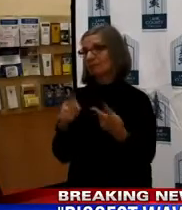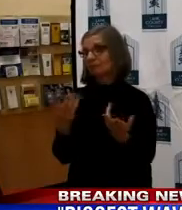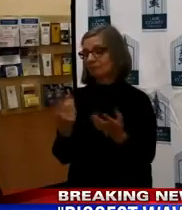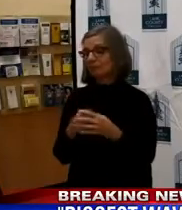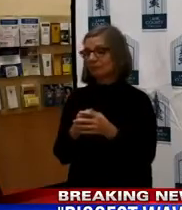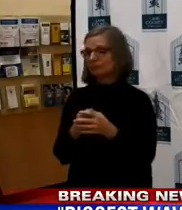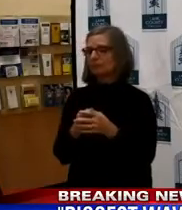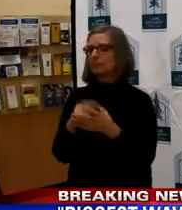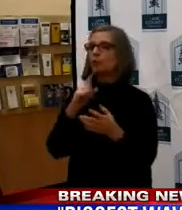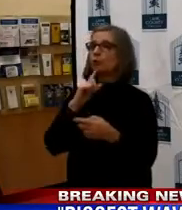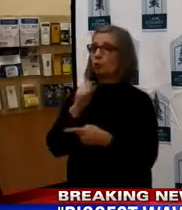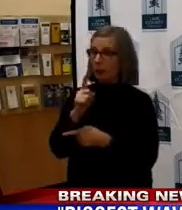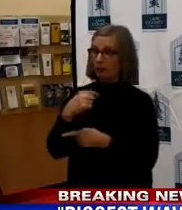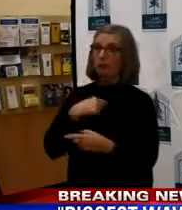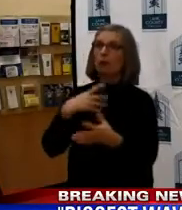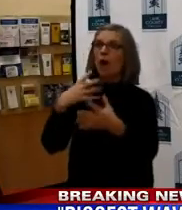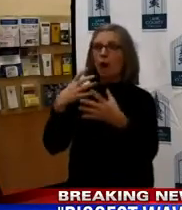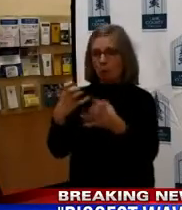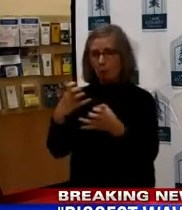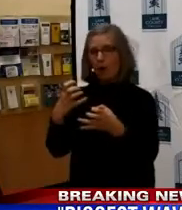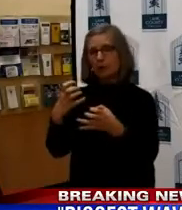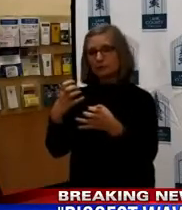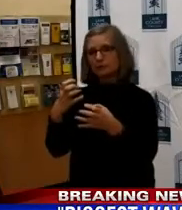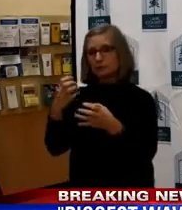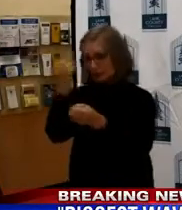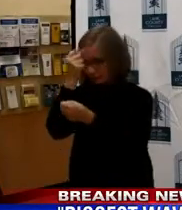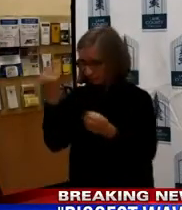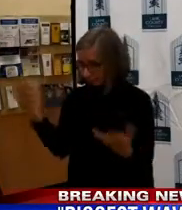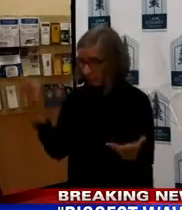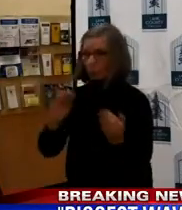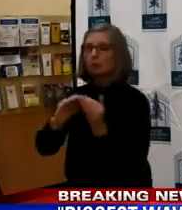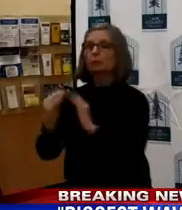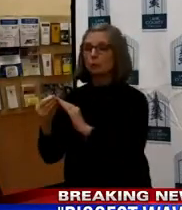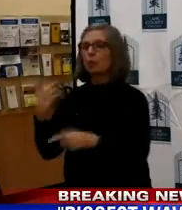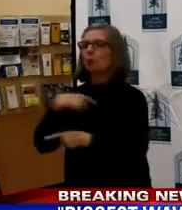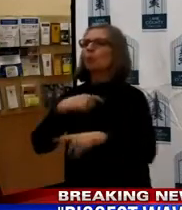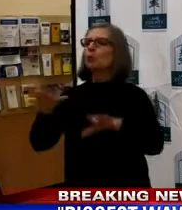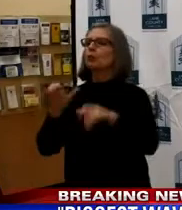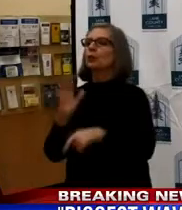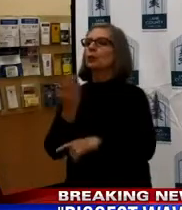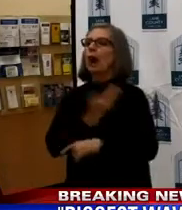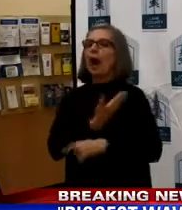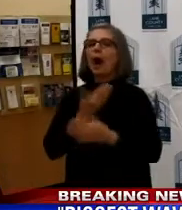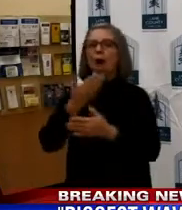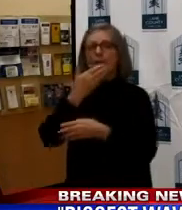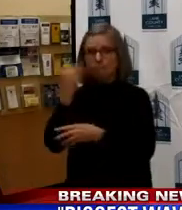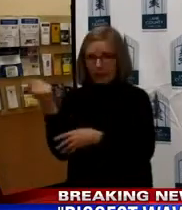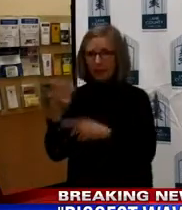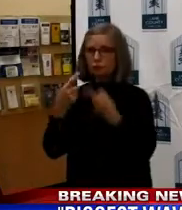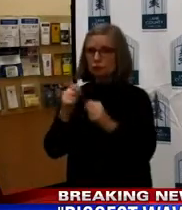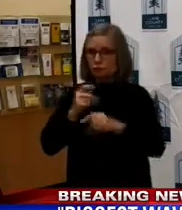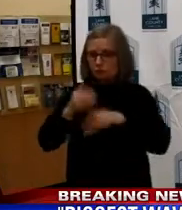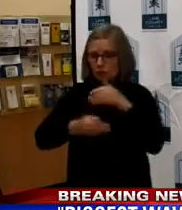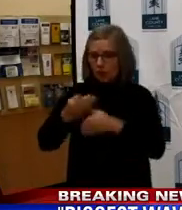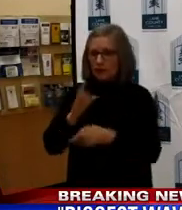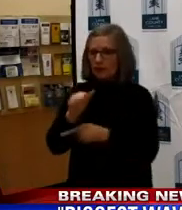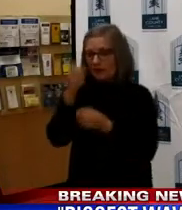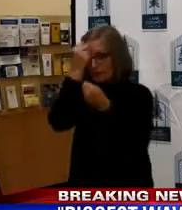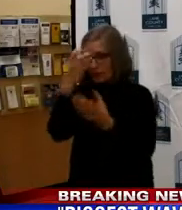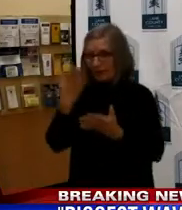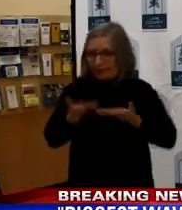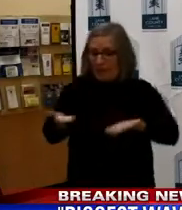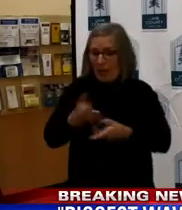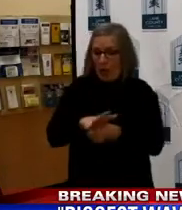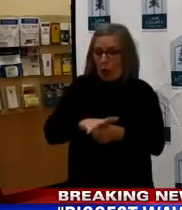our community, though, that we are doing our very best to try to process the information here locally, make it available for you all in the